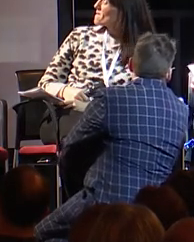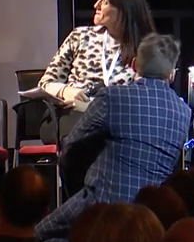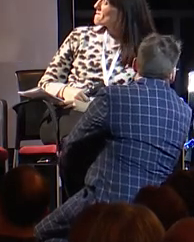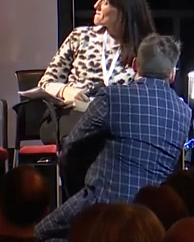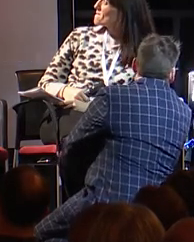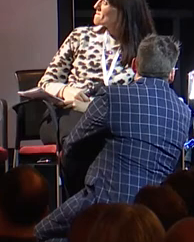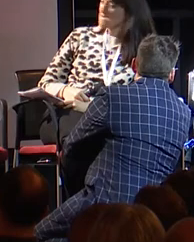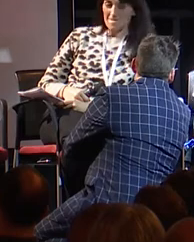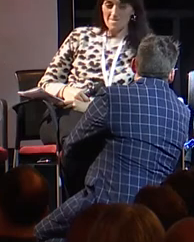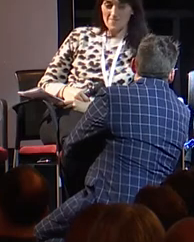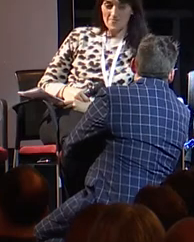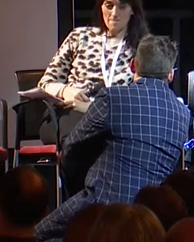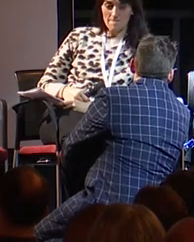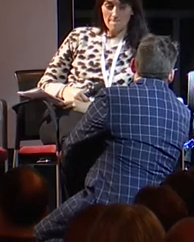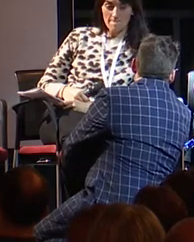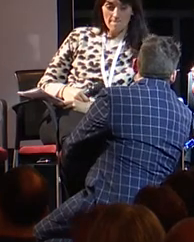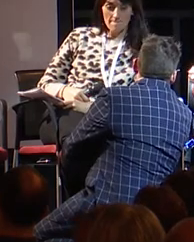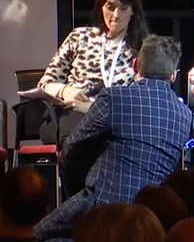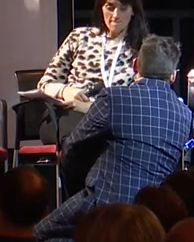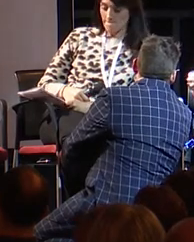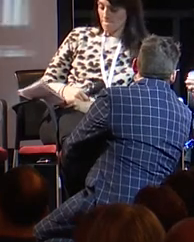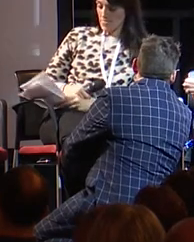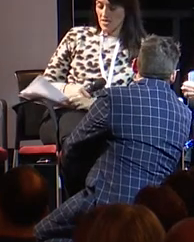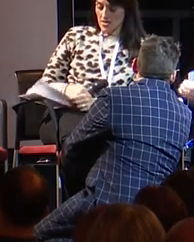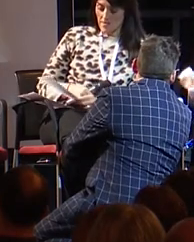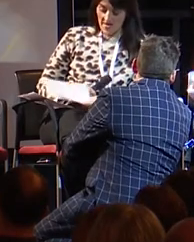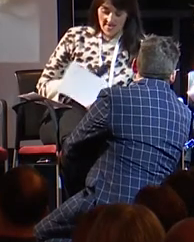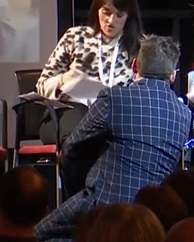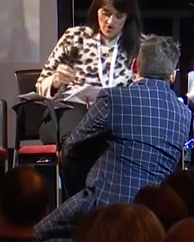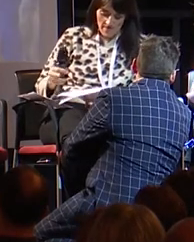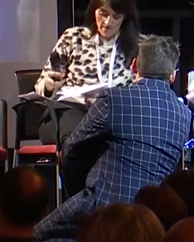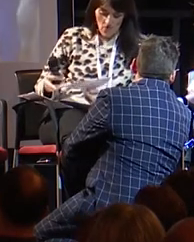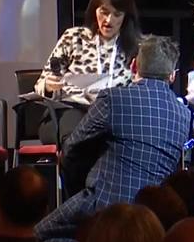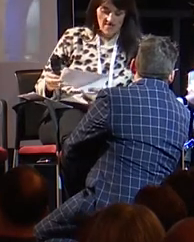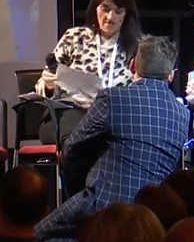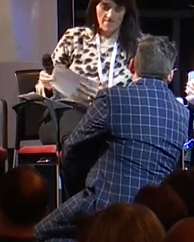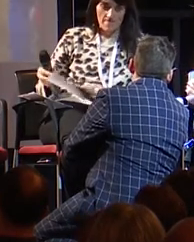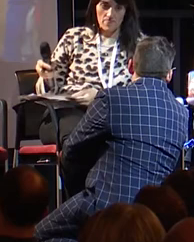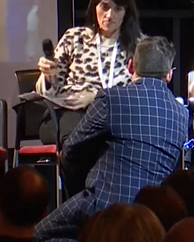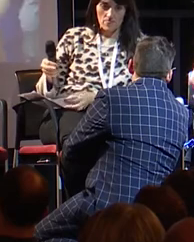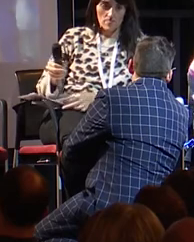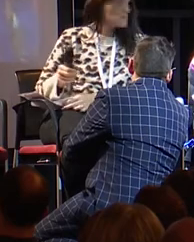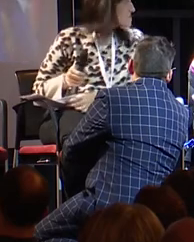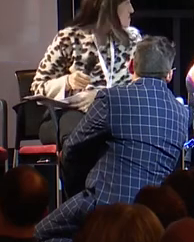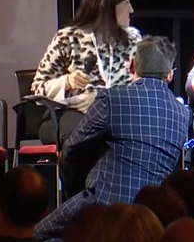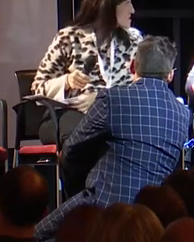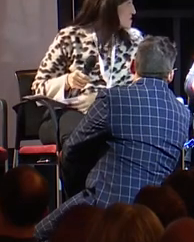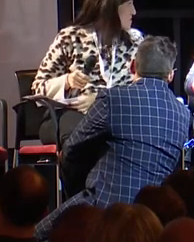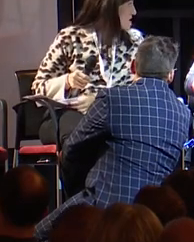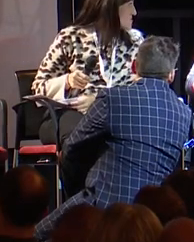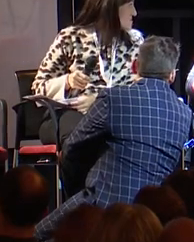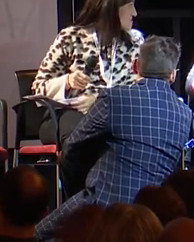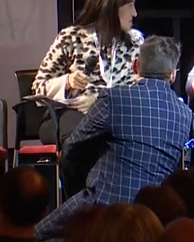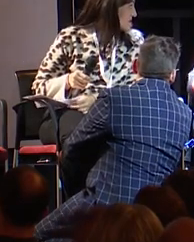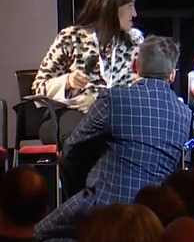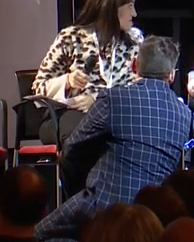directly with people where they're coming out doing their shopping. So there's the orchestra under the bridge, which anyone can join in